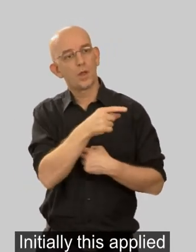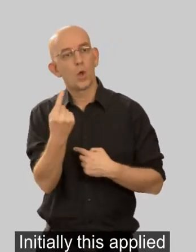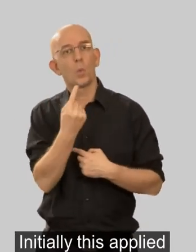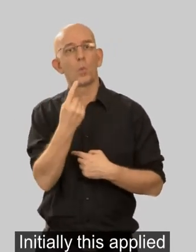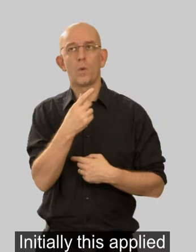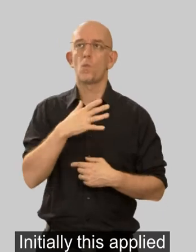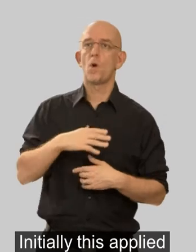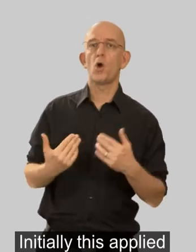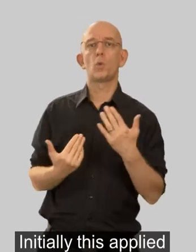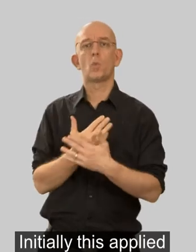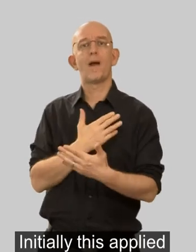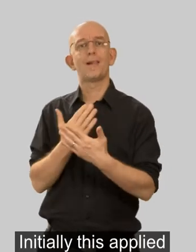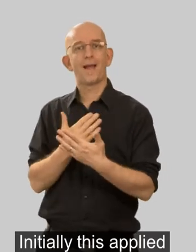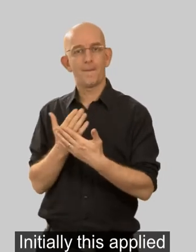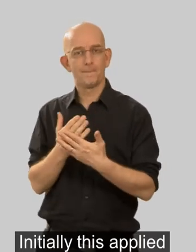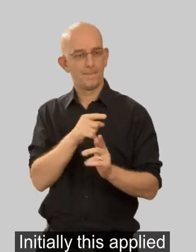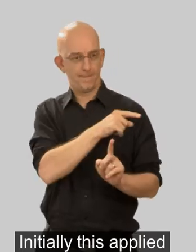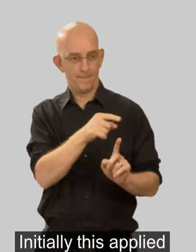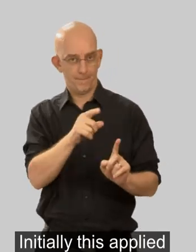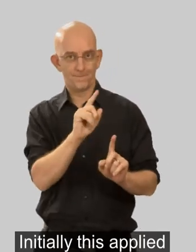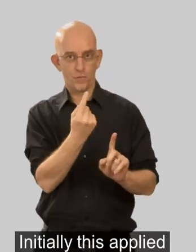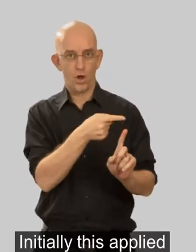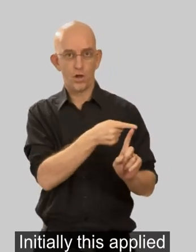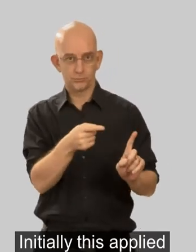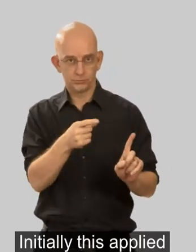Initially, this applied to new claims only,